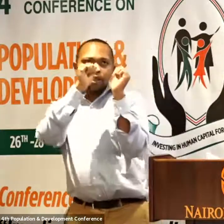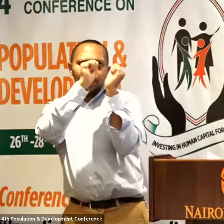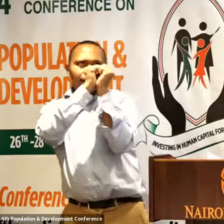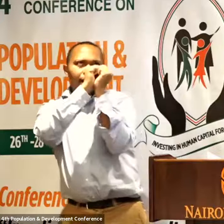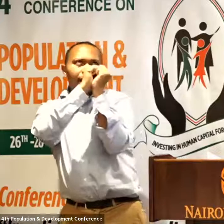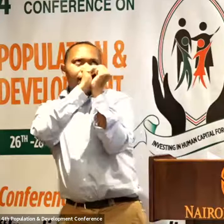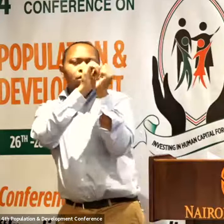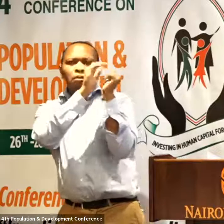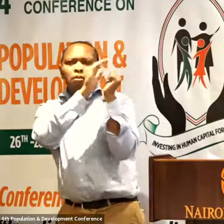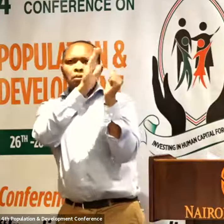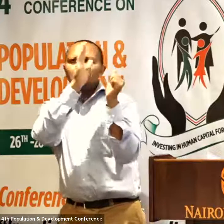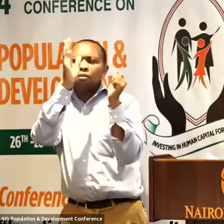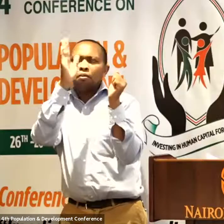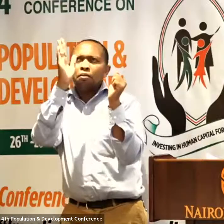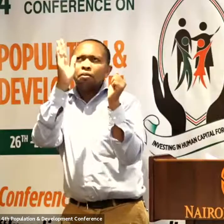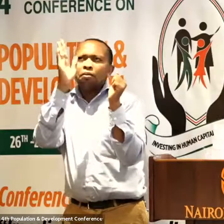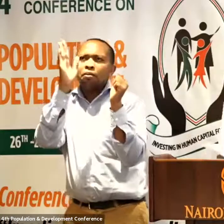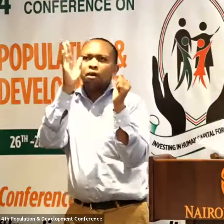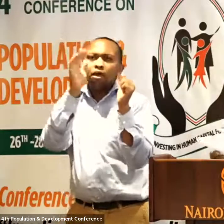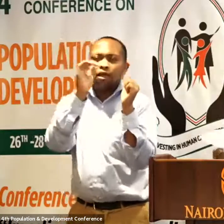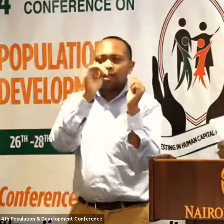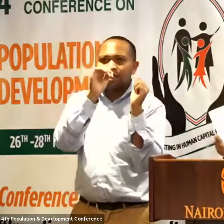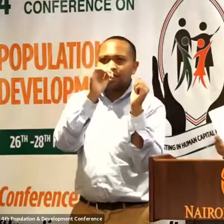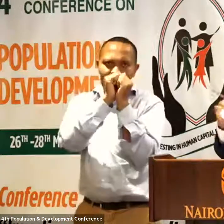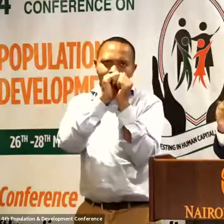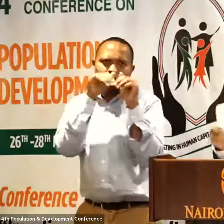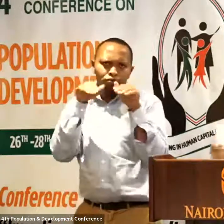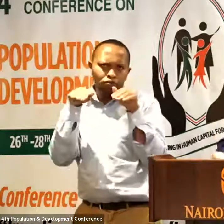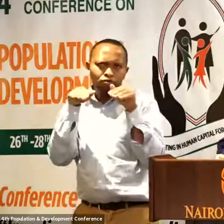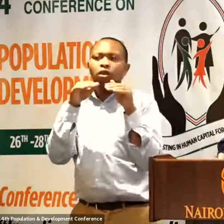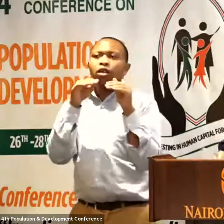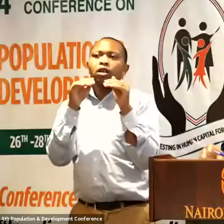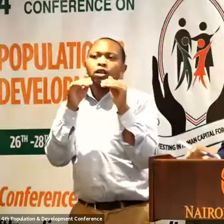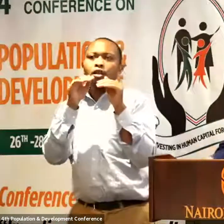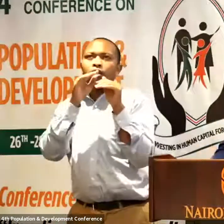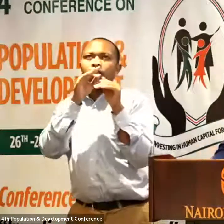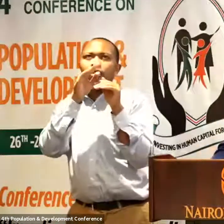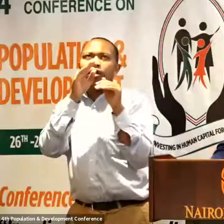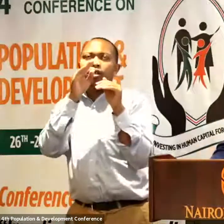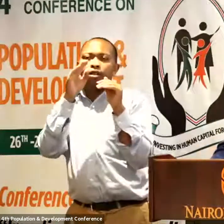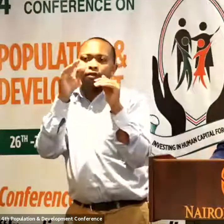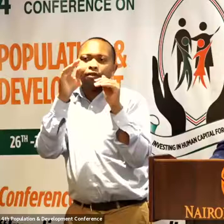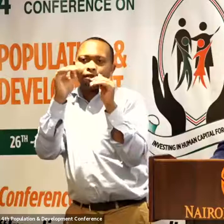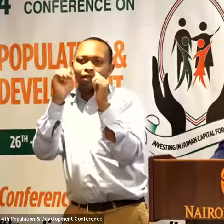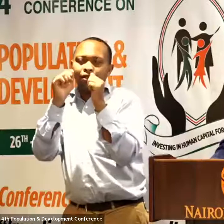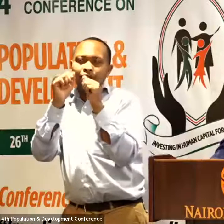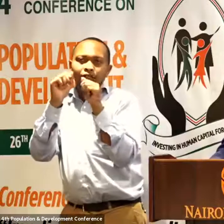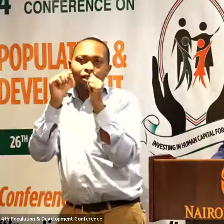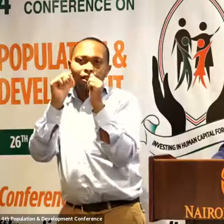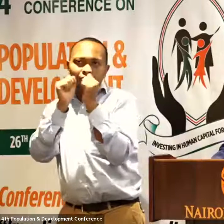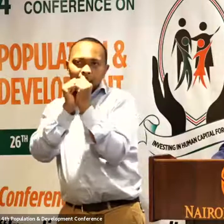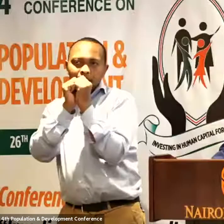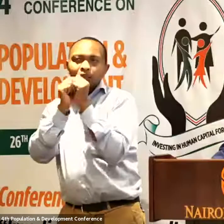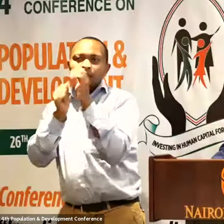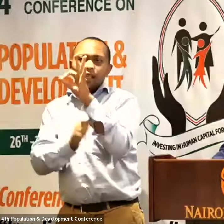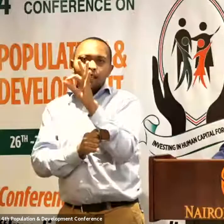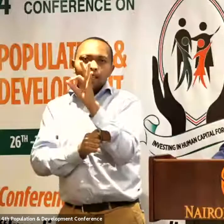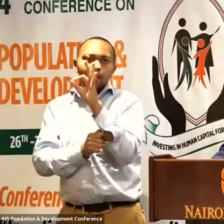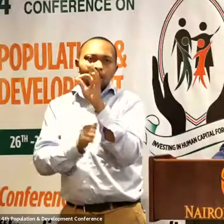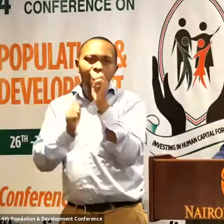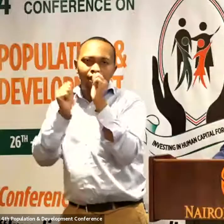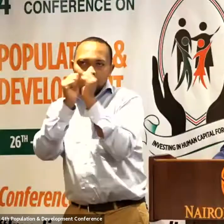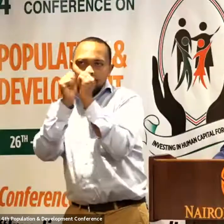10:10. We're going to have a break, and then we're going to proceed and have again next session, which is going to be from 10:10